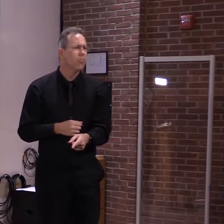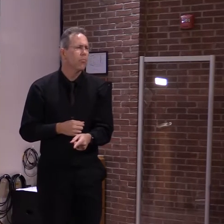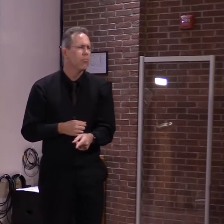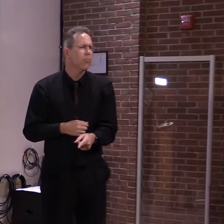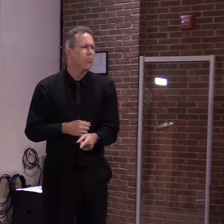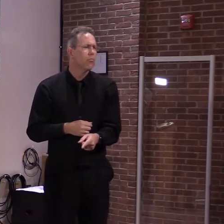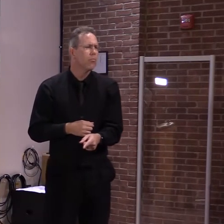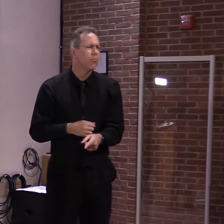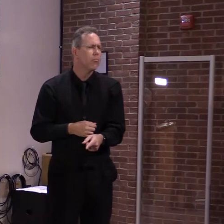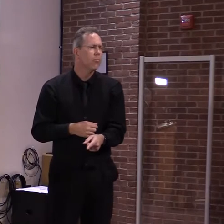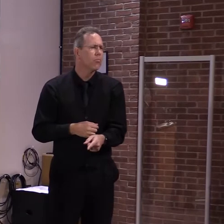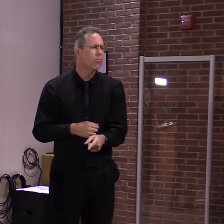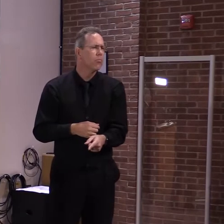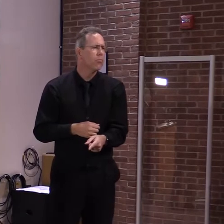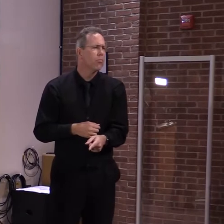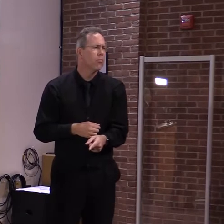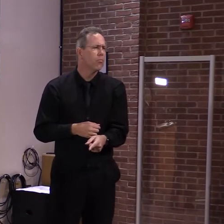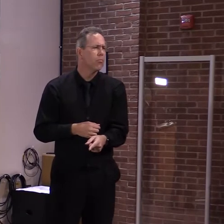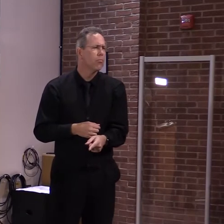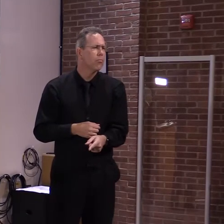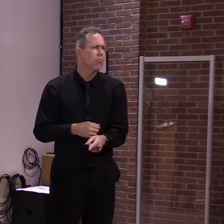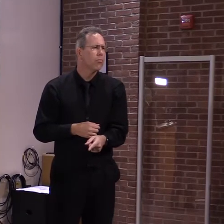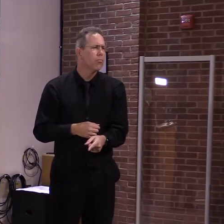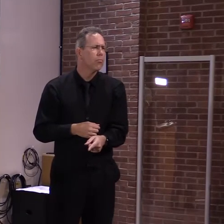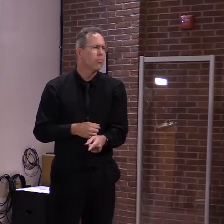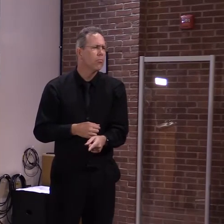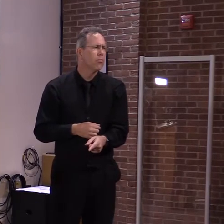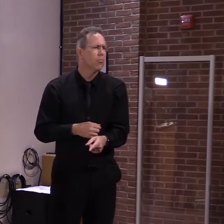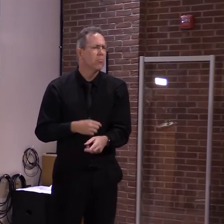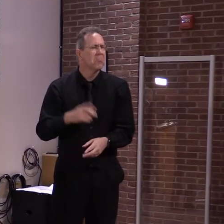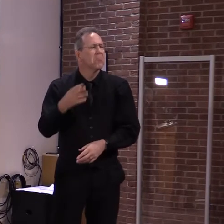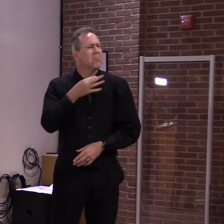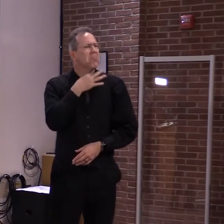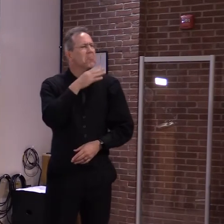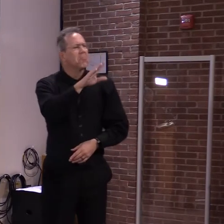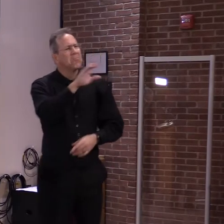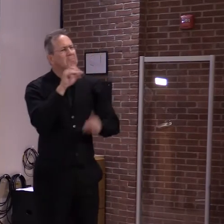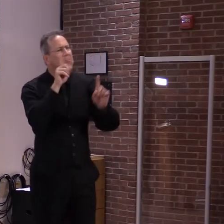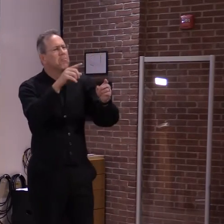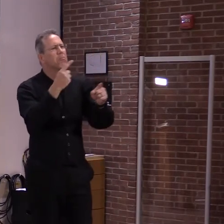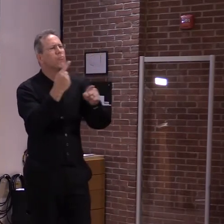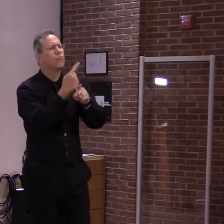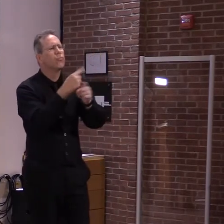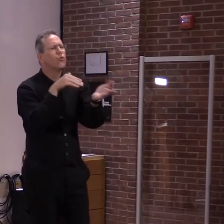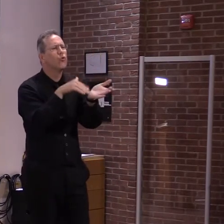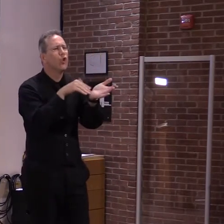vaccine while they're there? Just basing this off the study I saw recently that said people